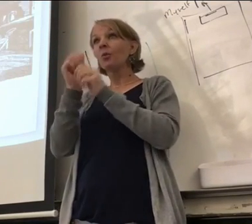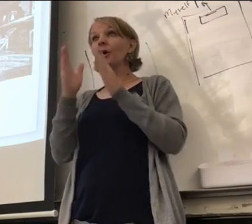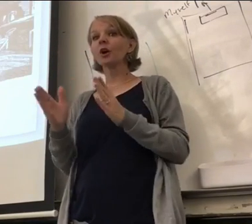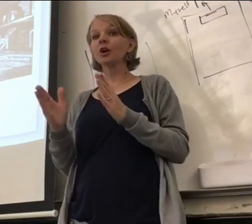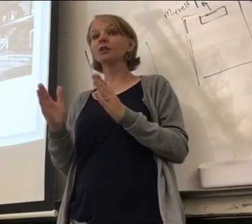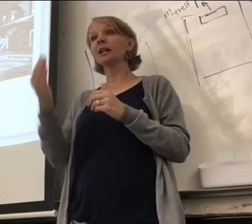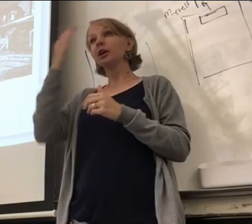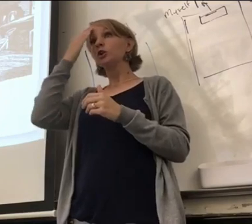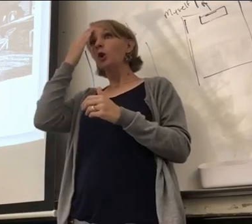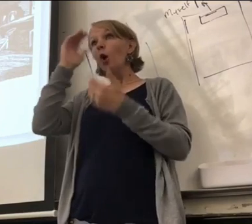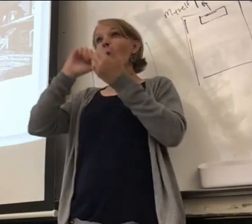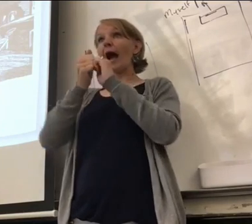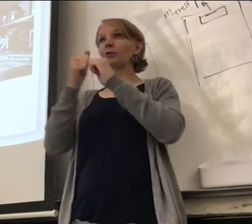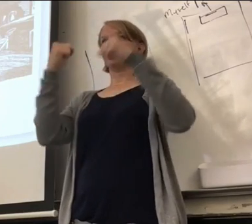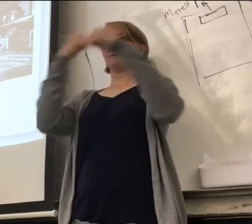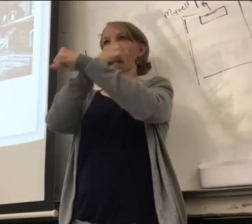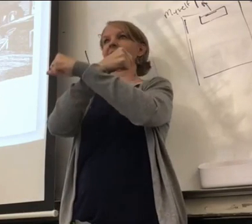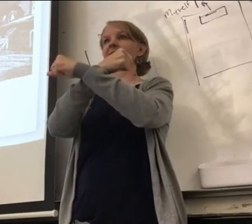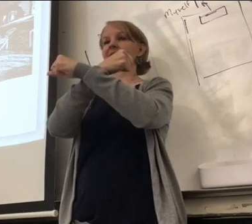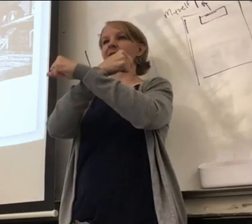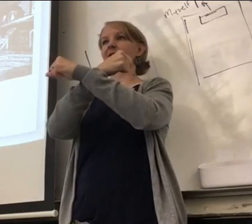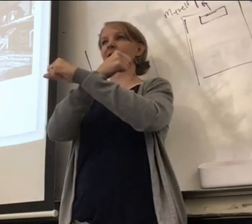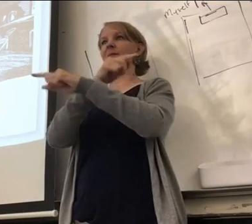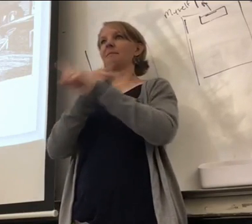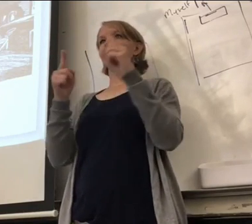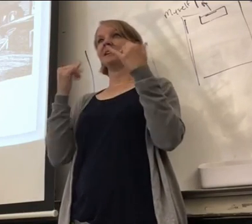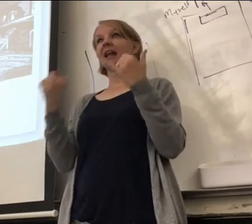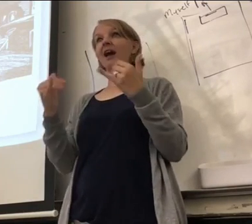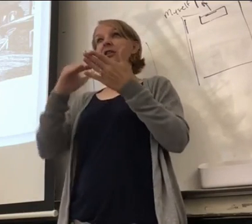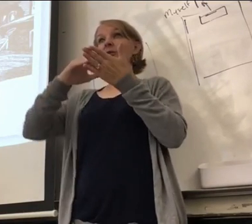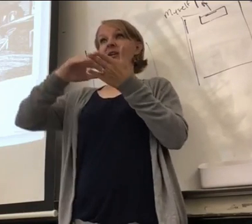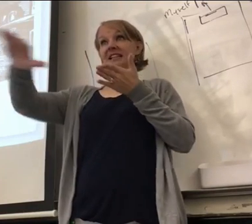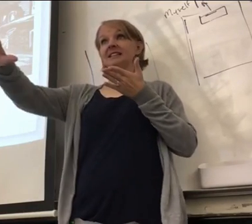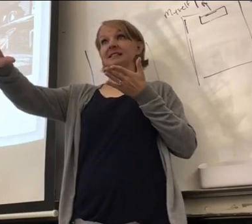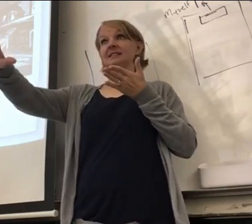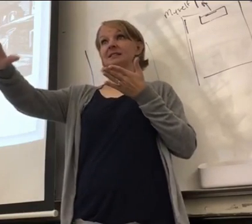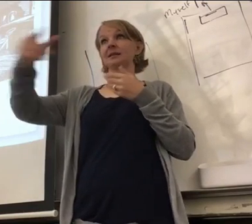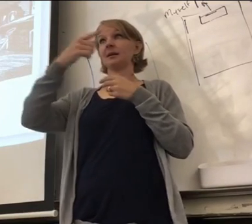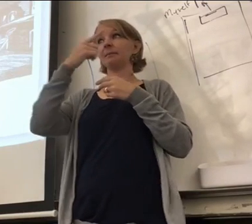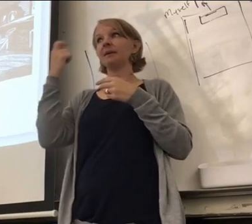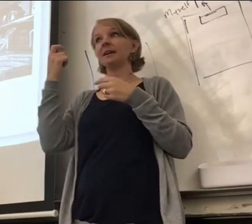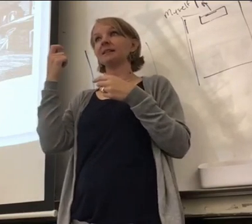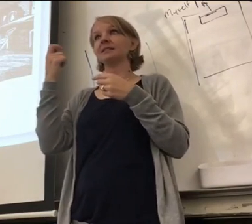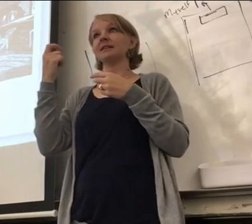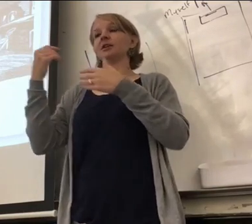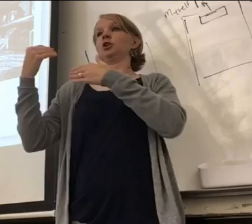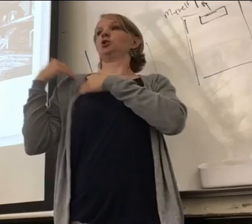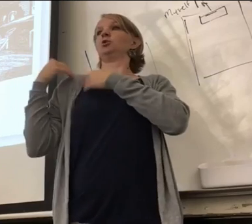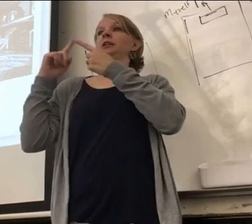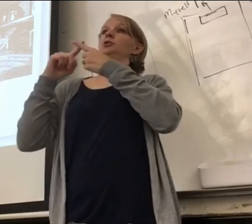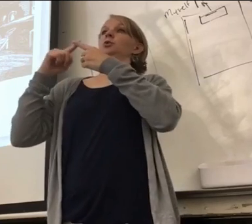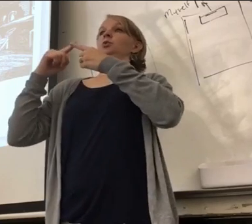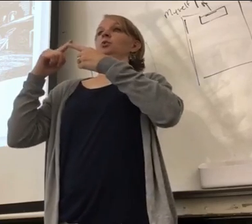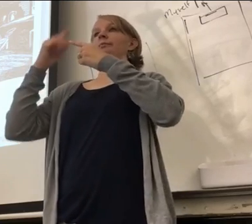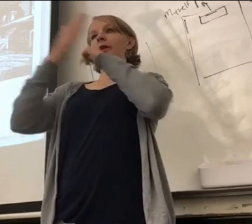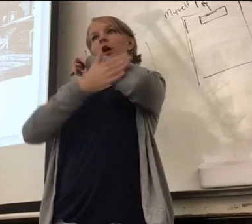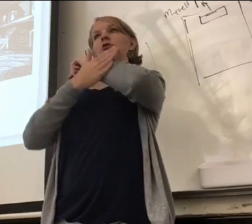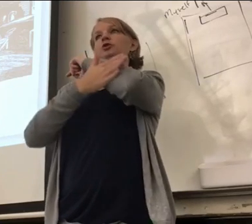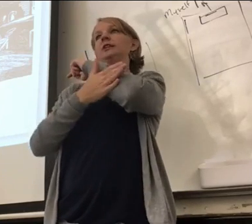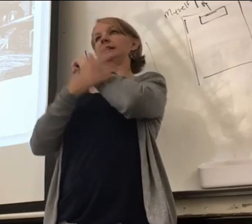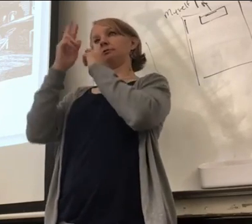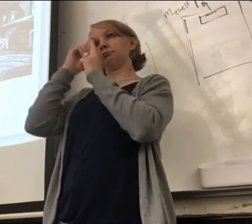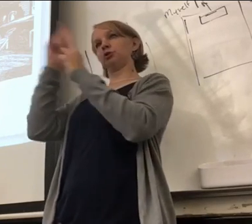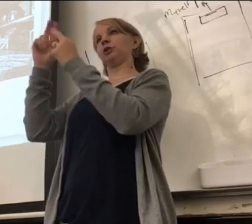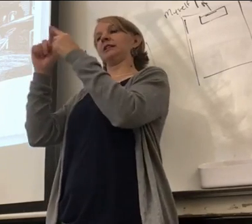going to know how to be able to fight. But now they've been released because of duty to their country, duty to